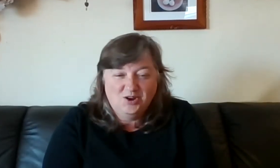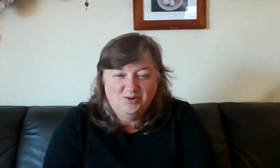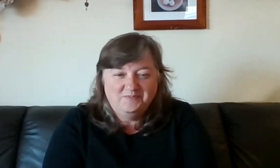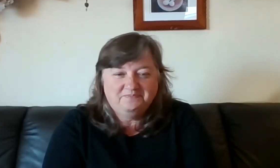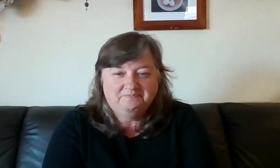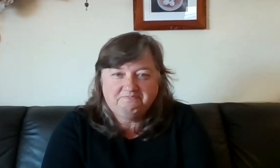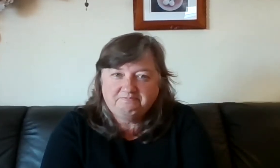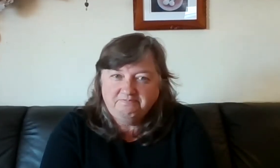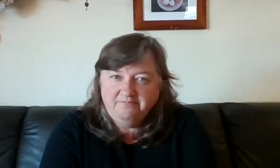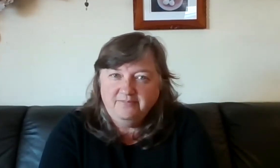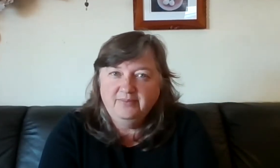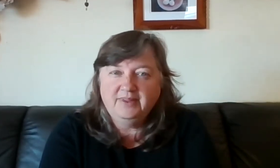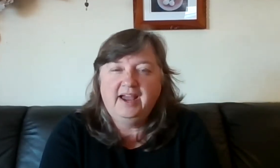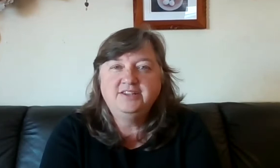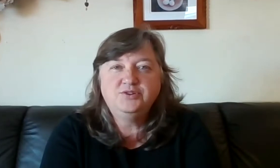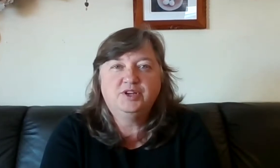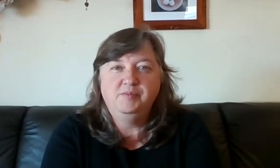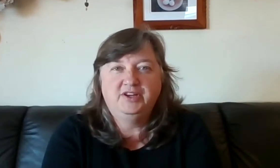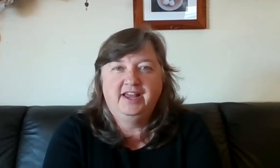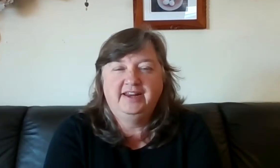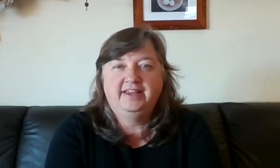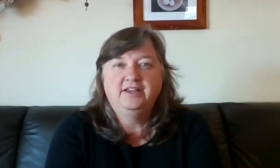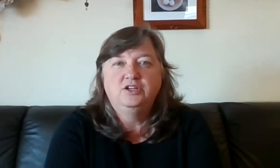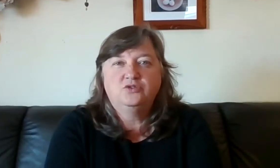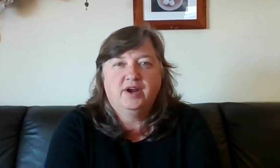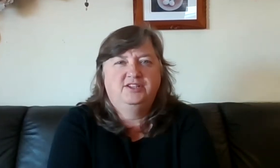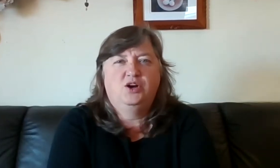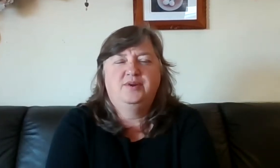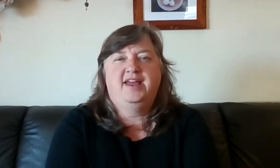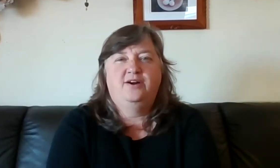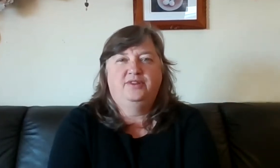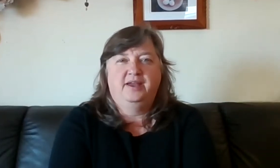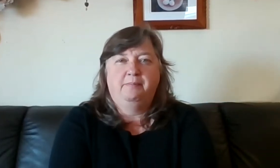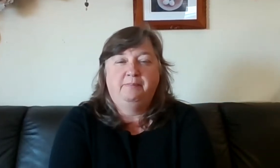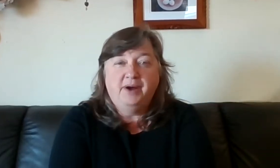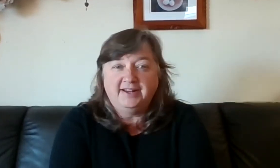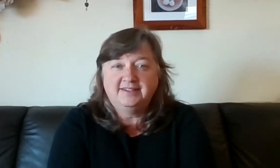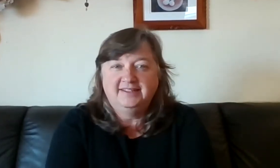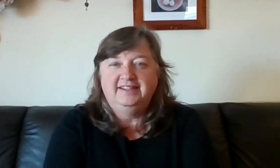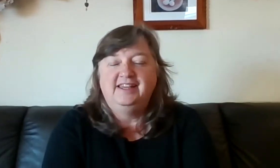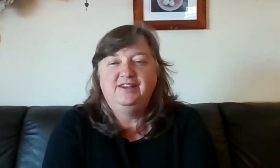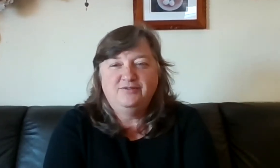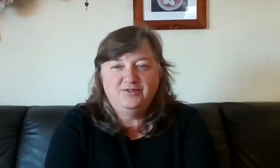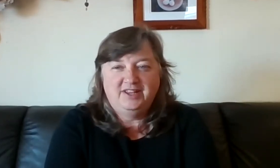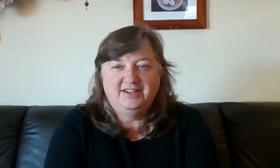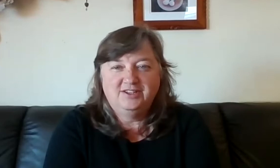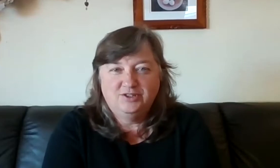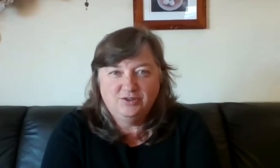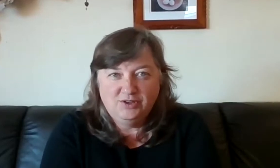So, as you're communicating, try to go without them. But if you need to